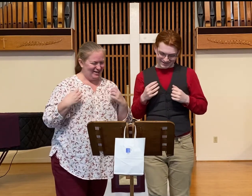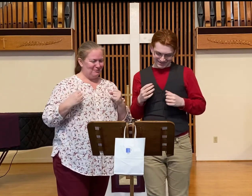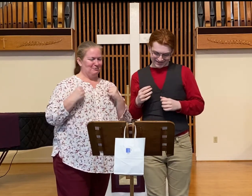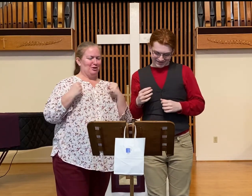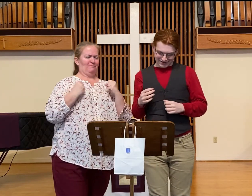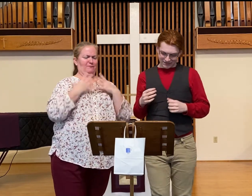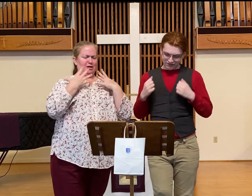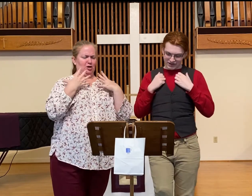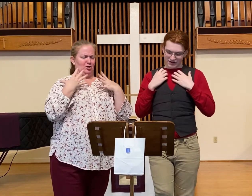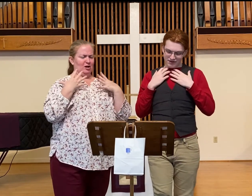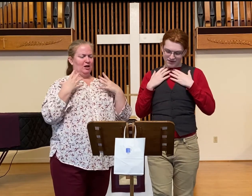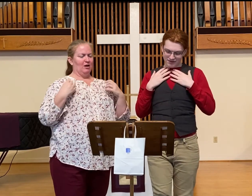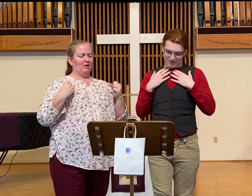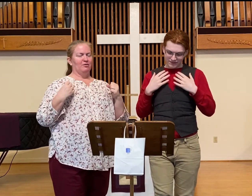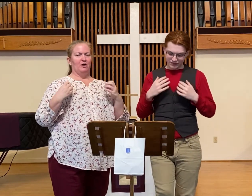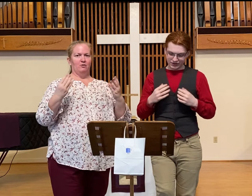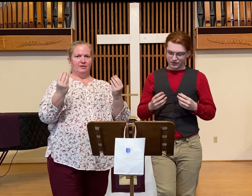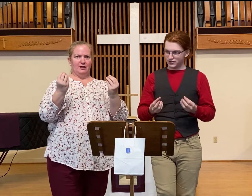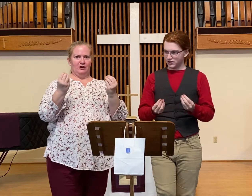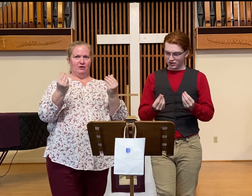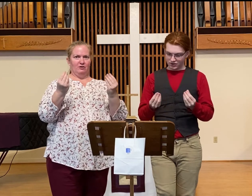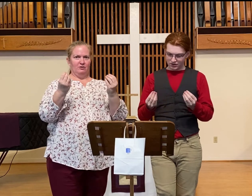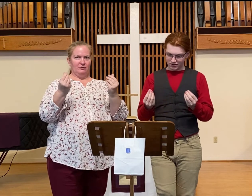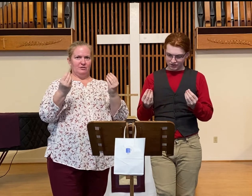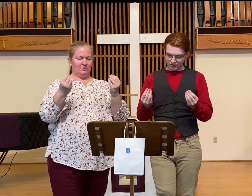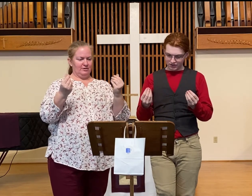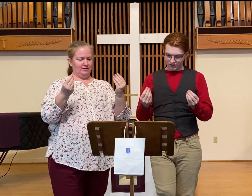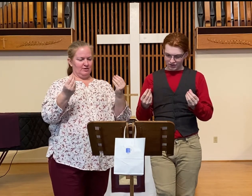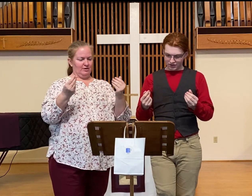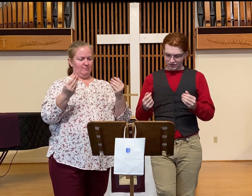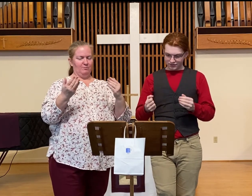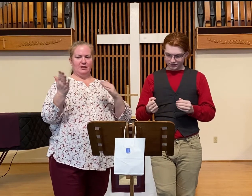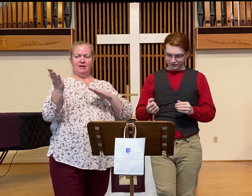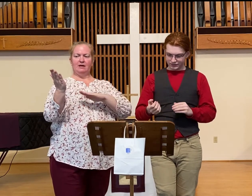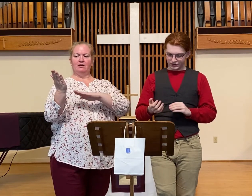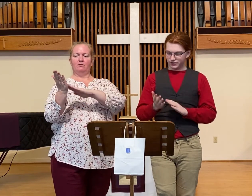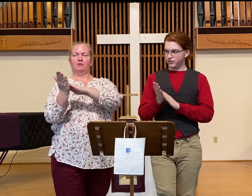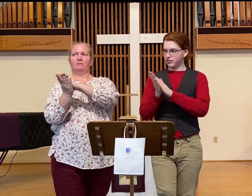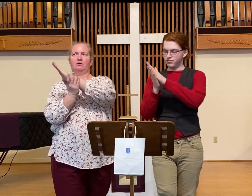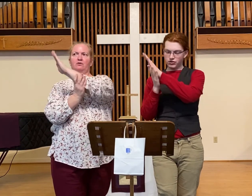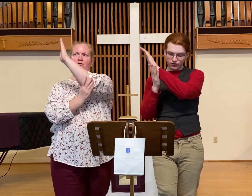We will not fear, though the earth be